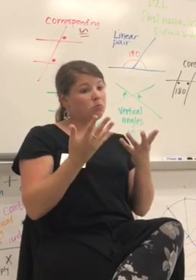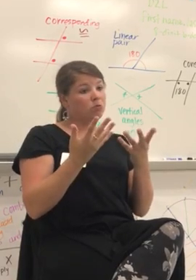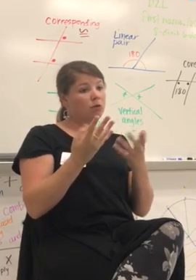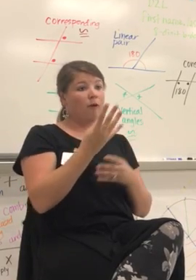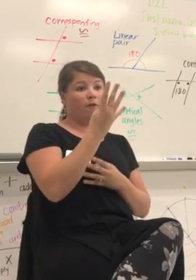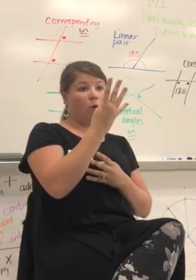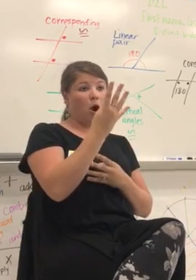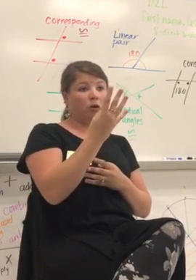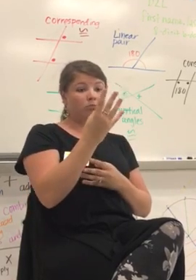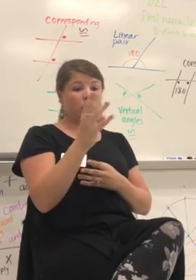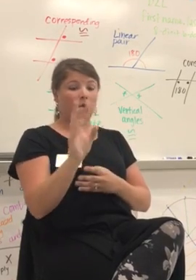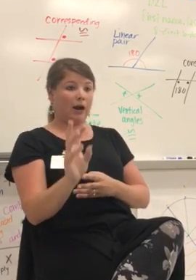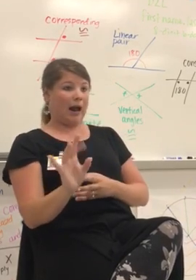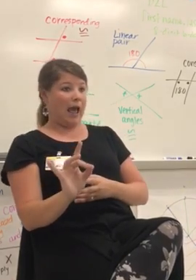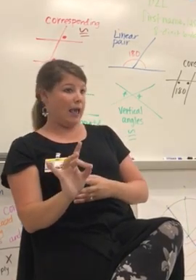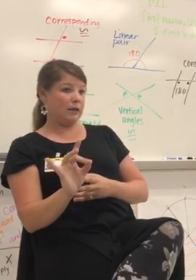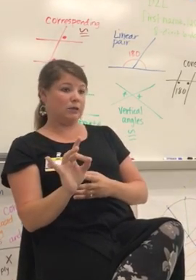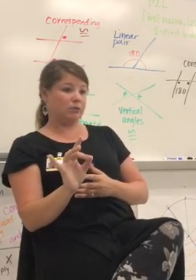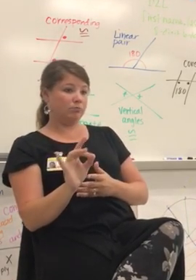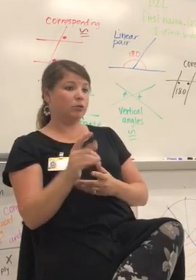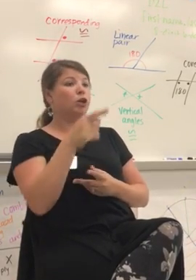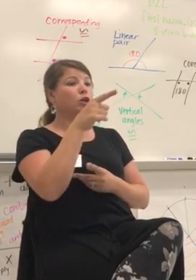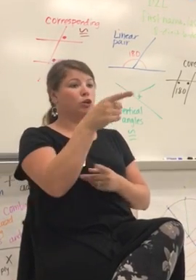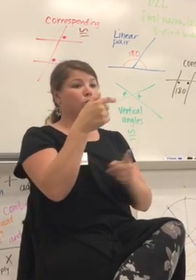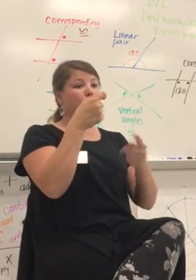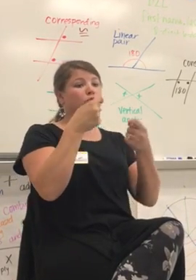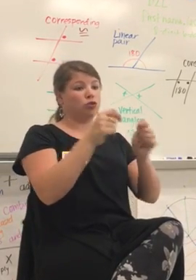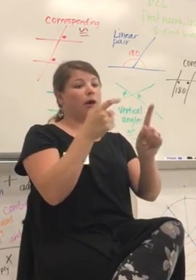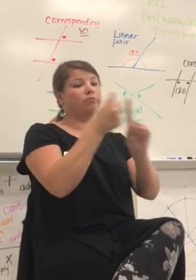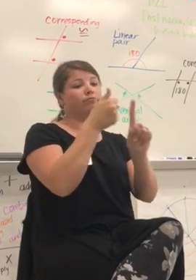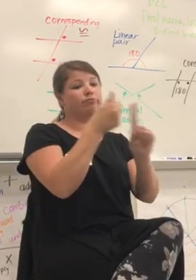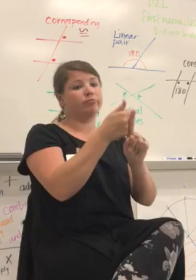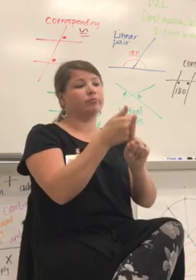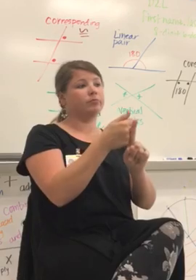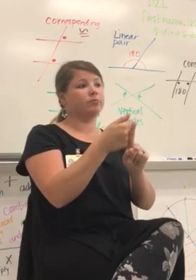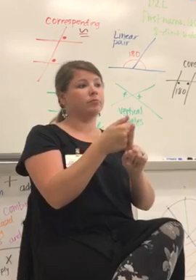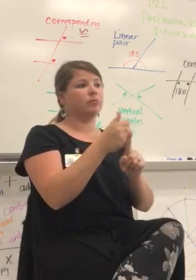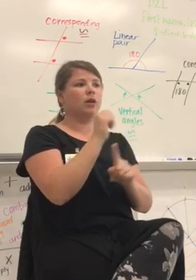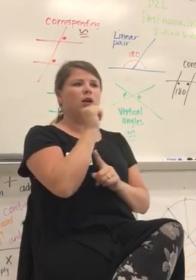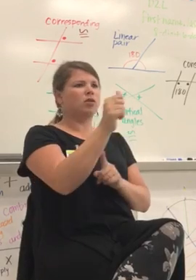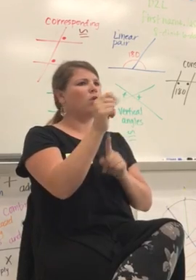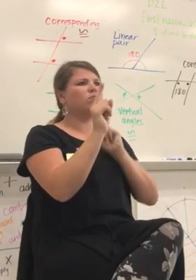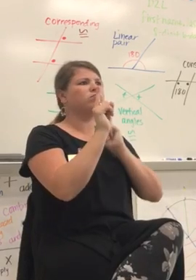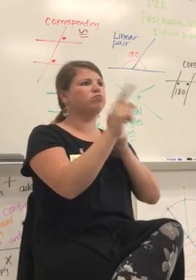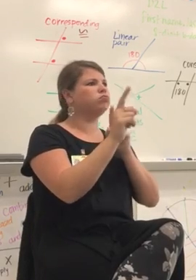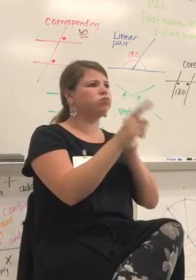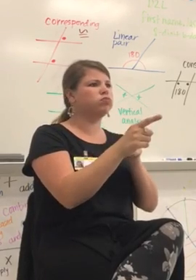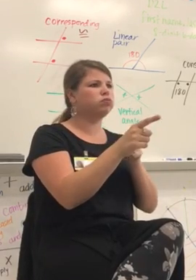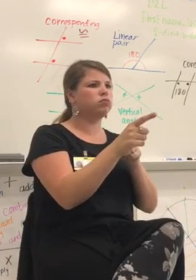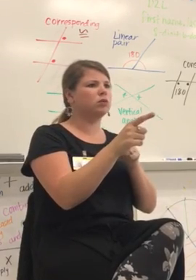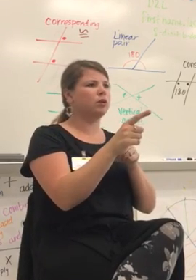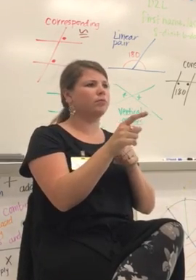So you try. Don't yell the answer out. Let everybody have a chance to try. So you're using those